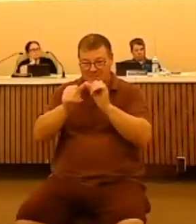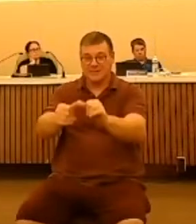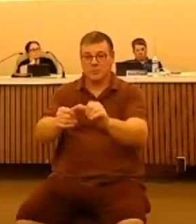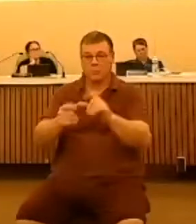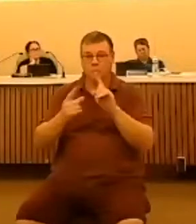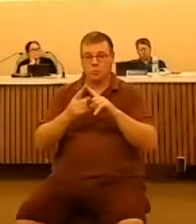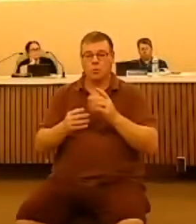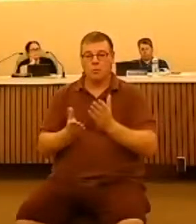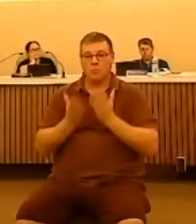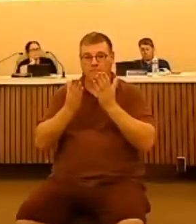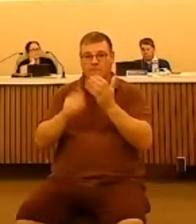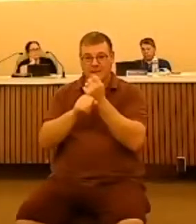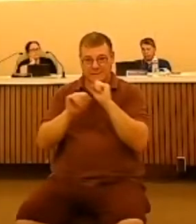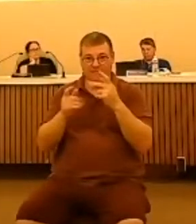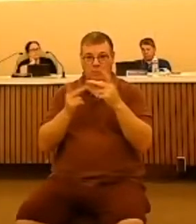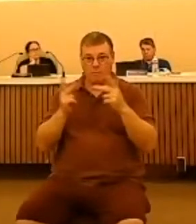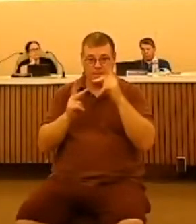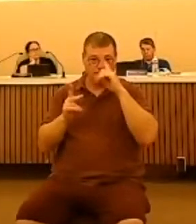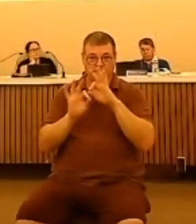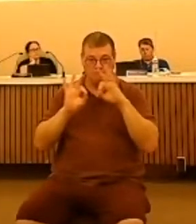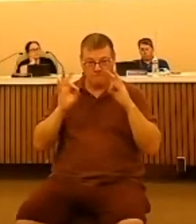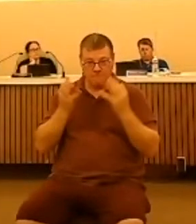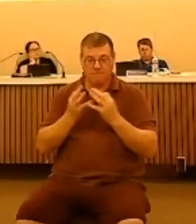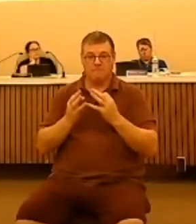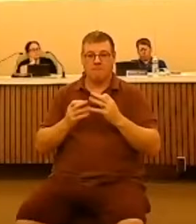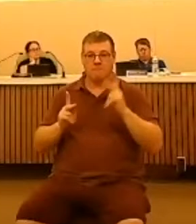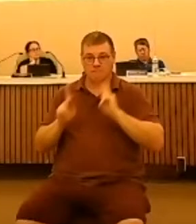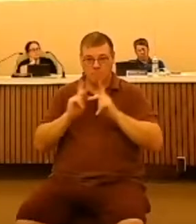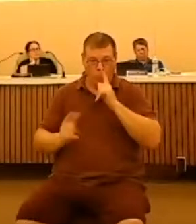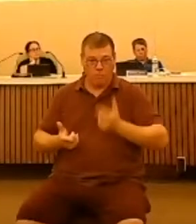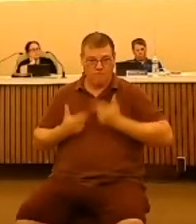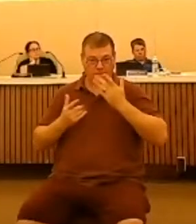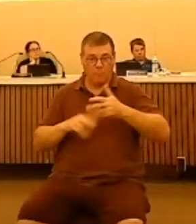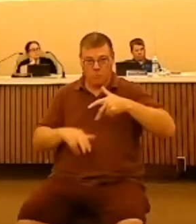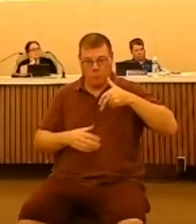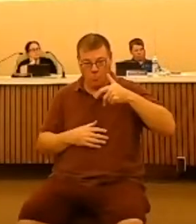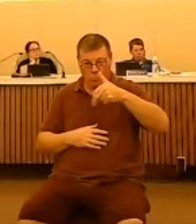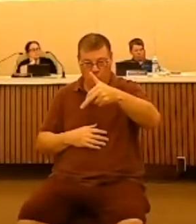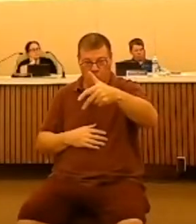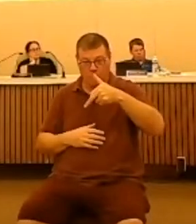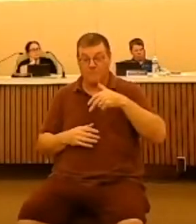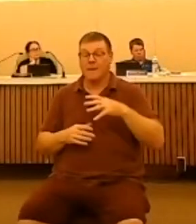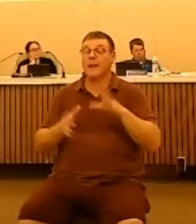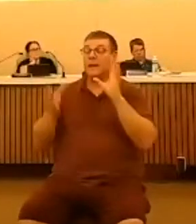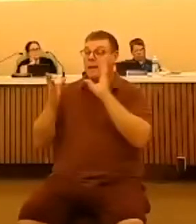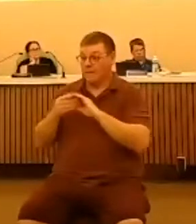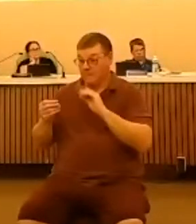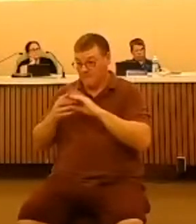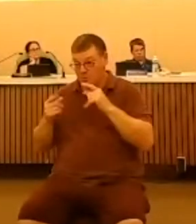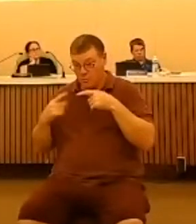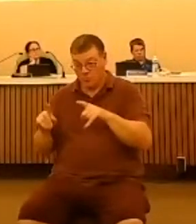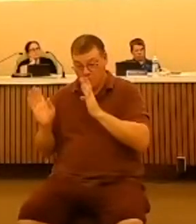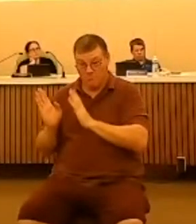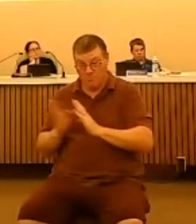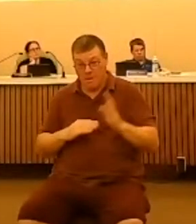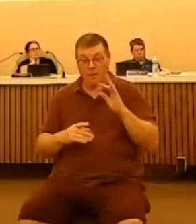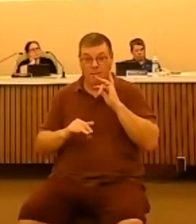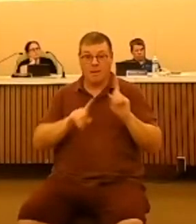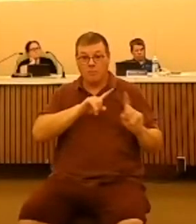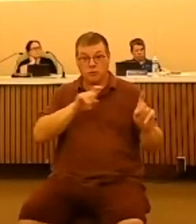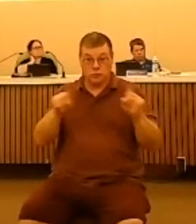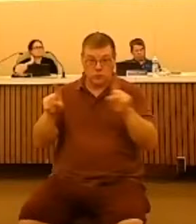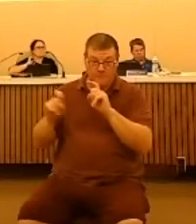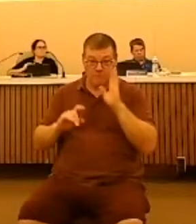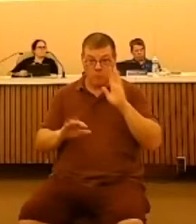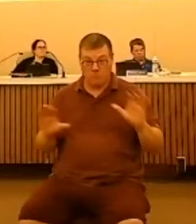a safer place for families and residents walking the neighborhood. It was mentioned at the planning board public hearing that a survey of Nevins Road would be